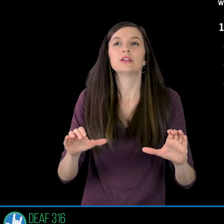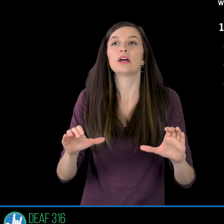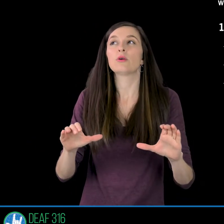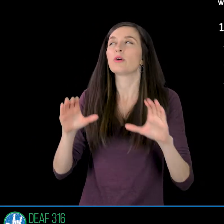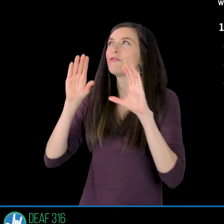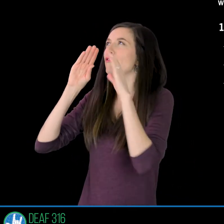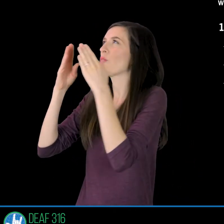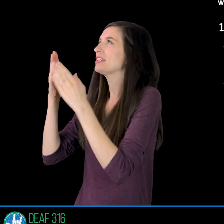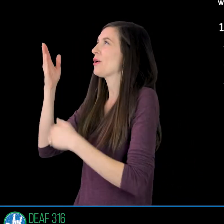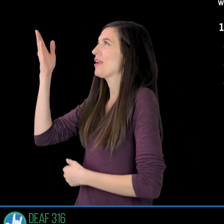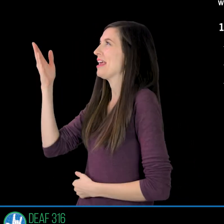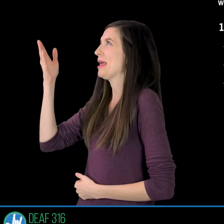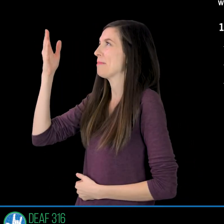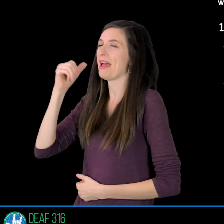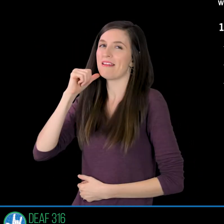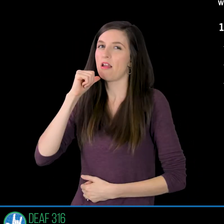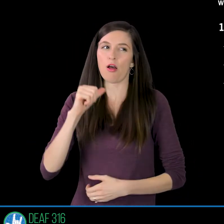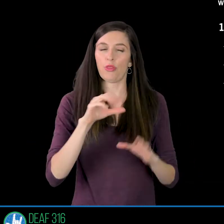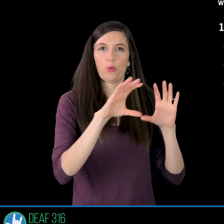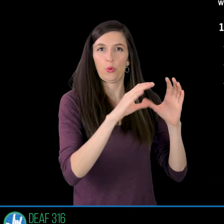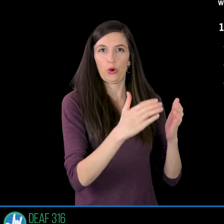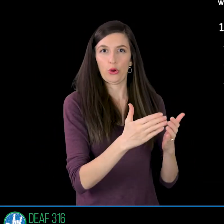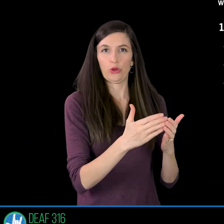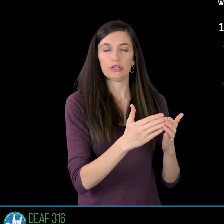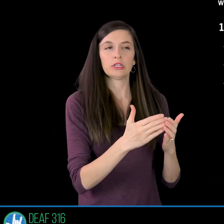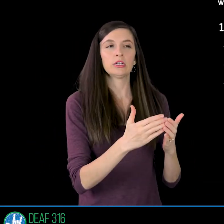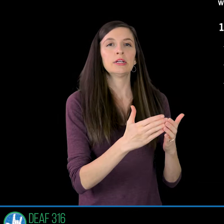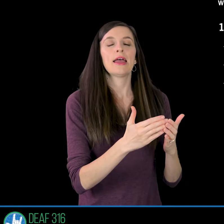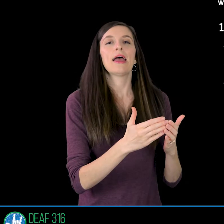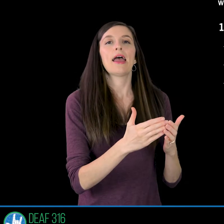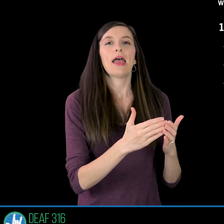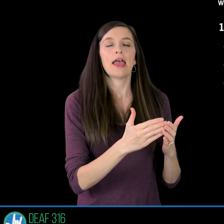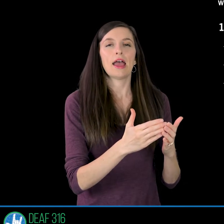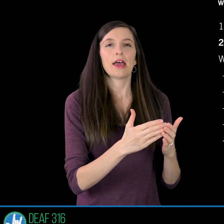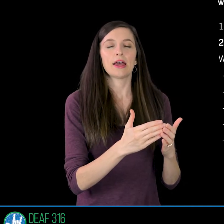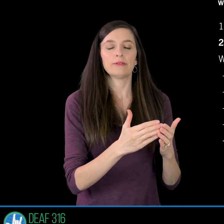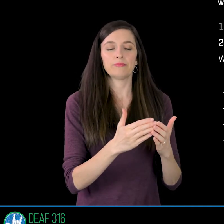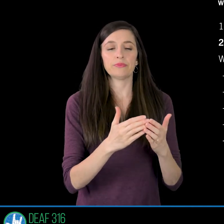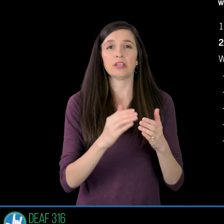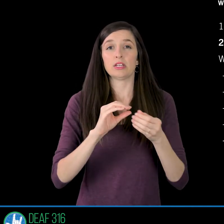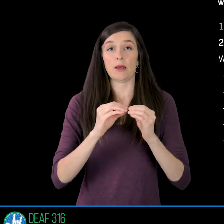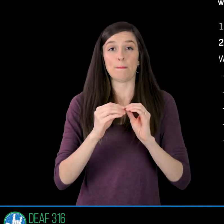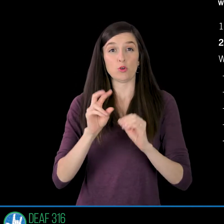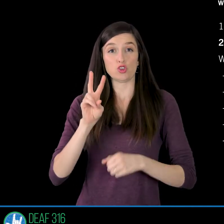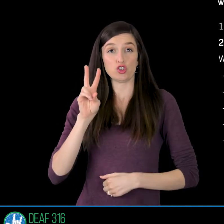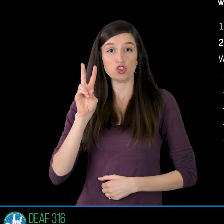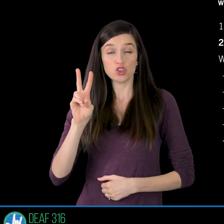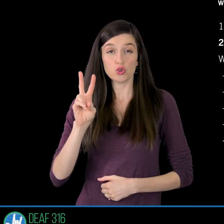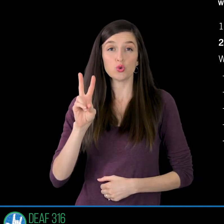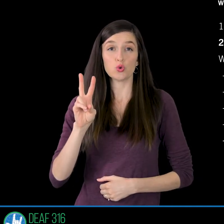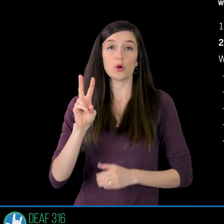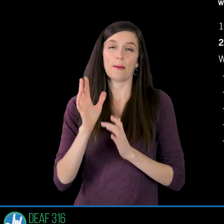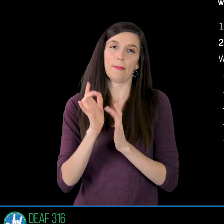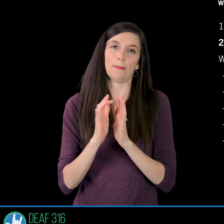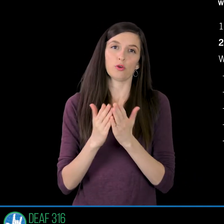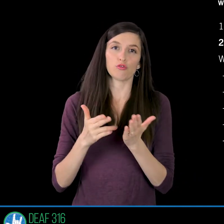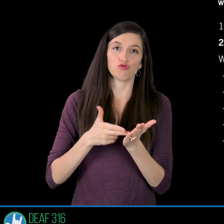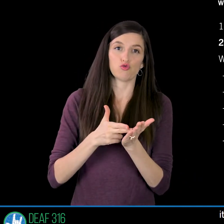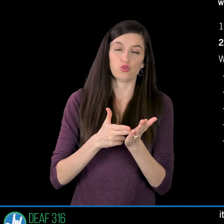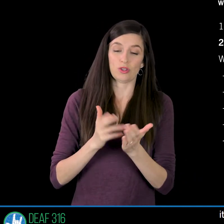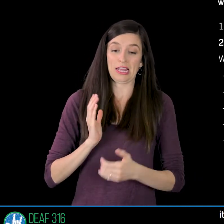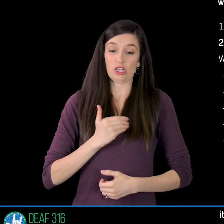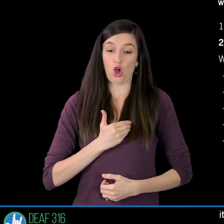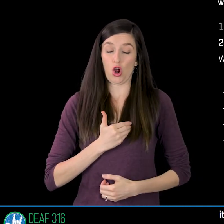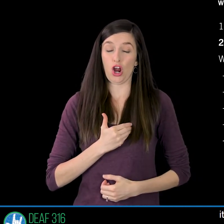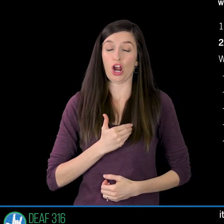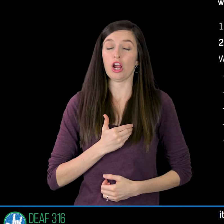than this world being our supreme treasure. And the meaning of the second biblical truth,